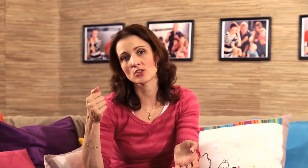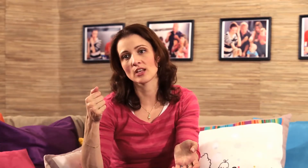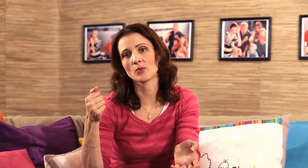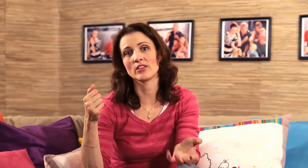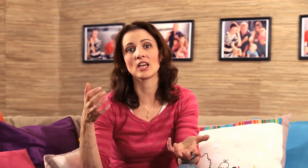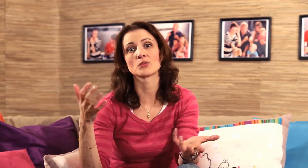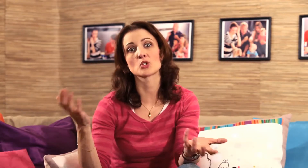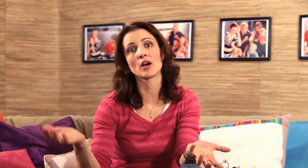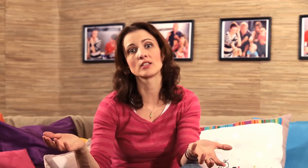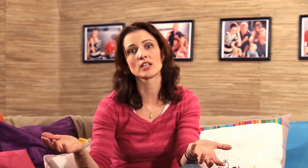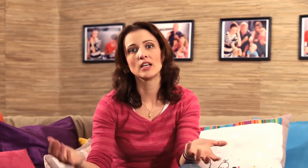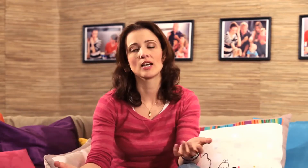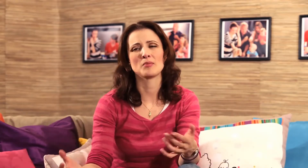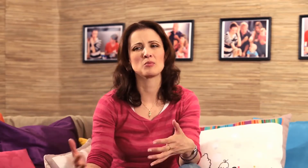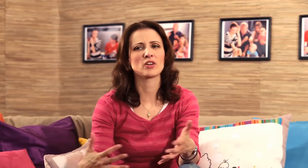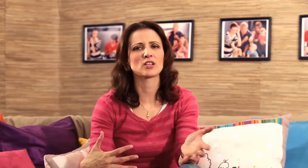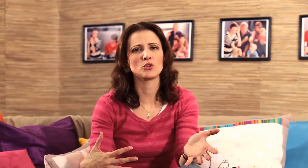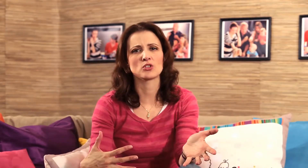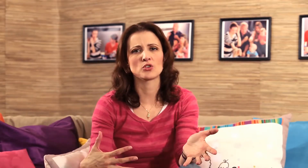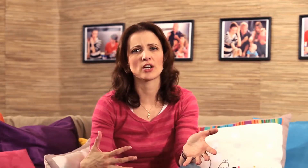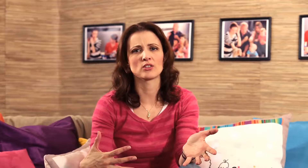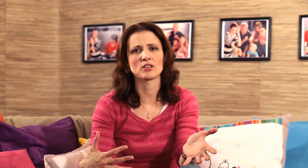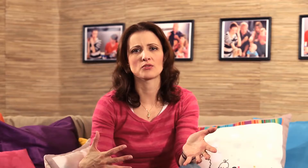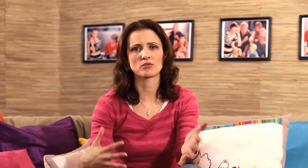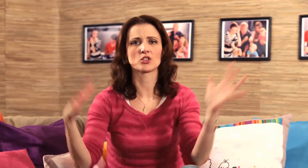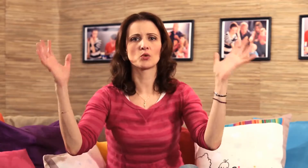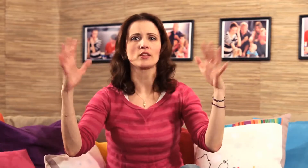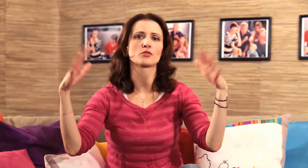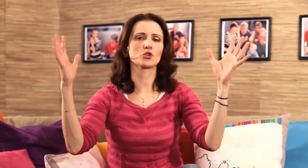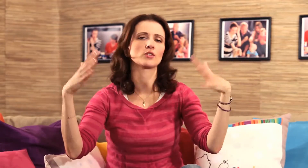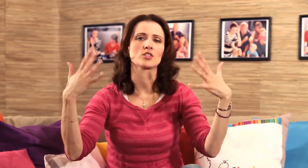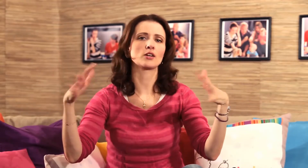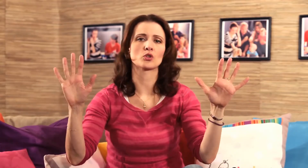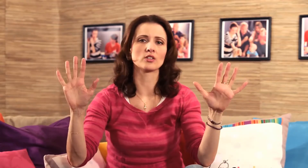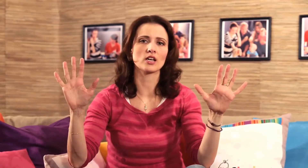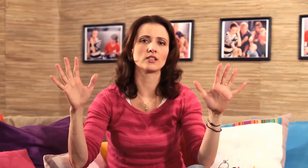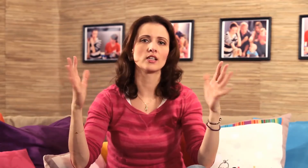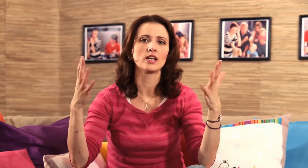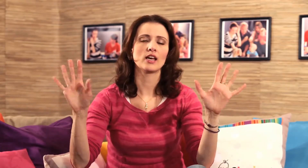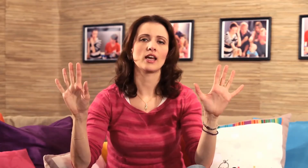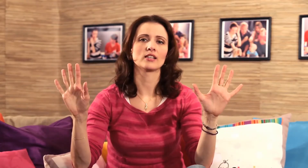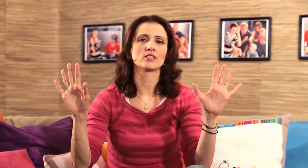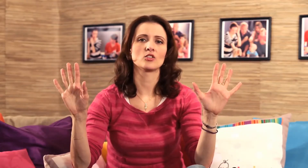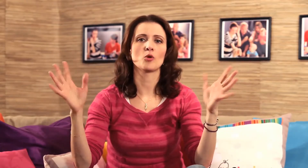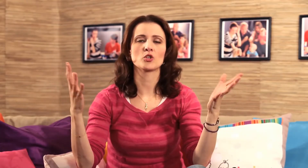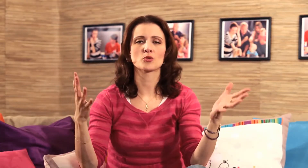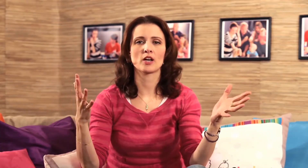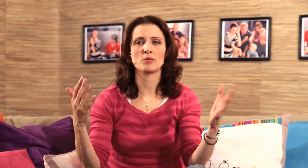that way they can respond. It can be very confusing to a child if they're doing their version of the sign for all done and nobody's responding because